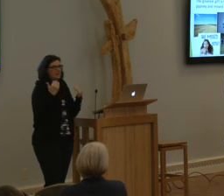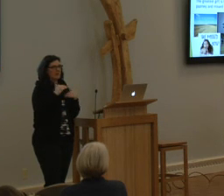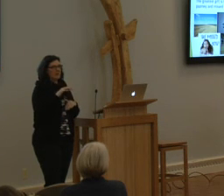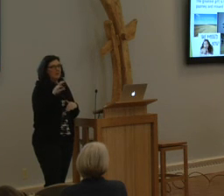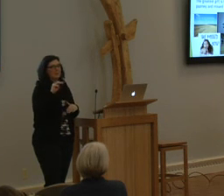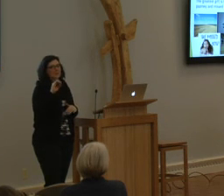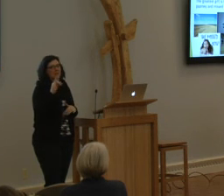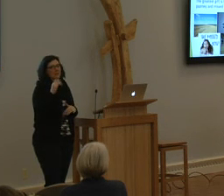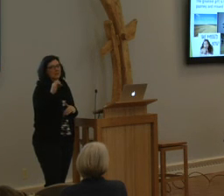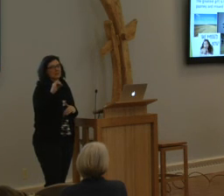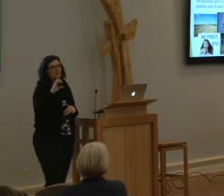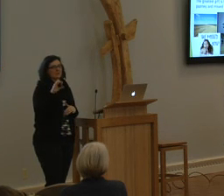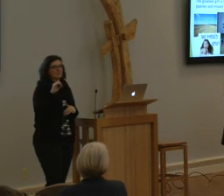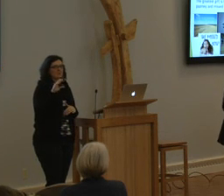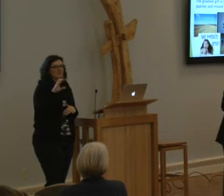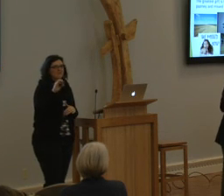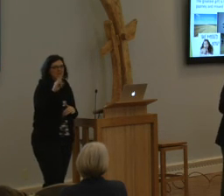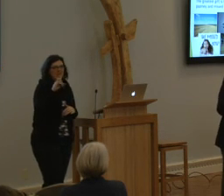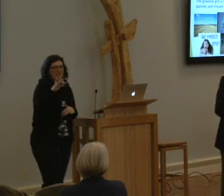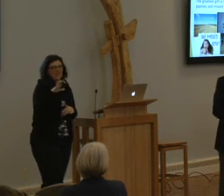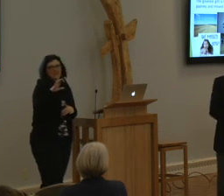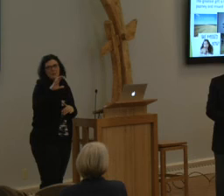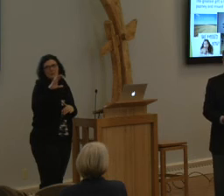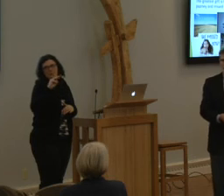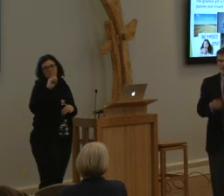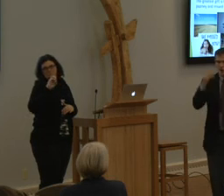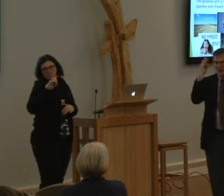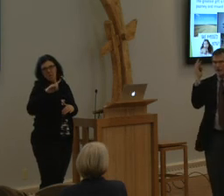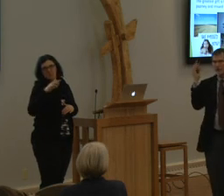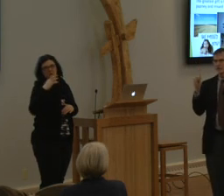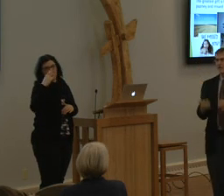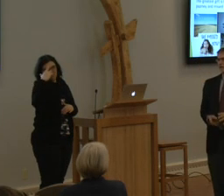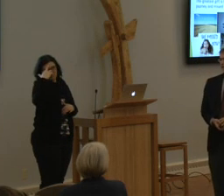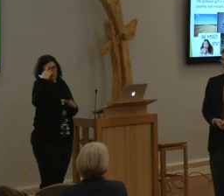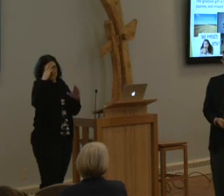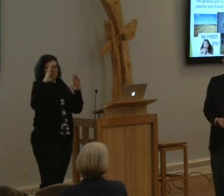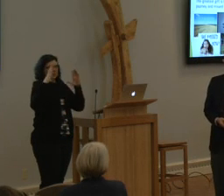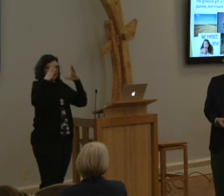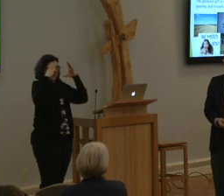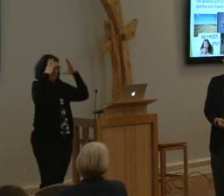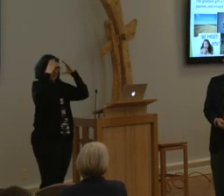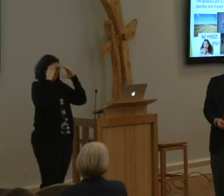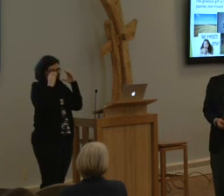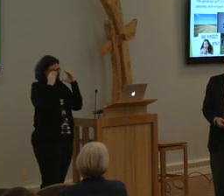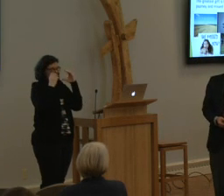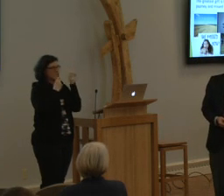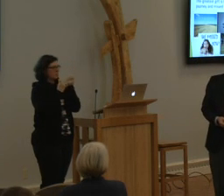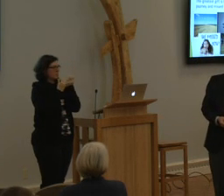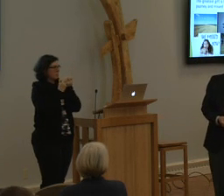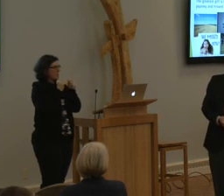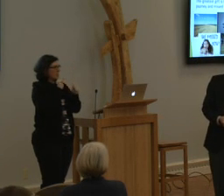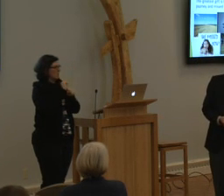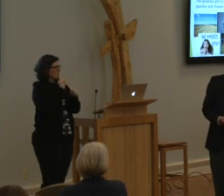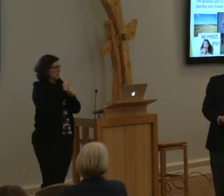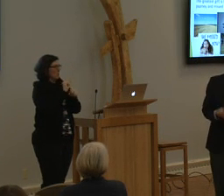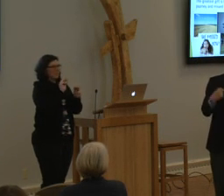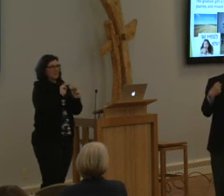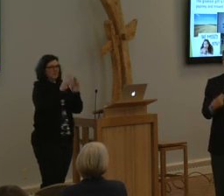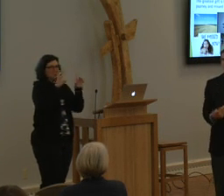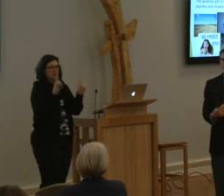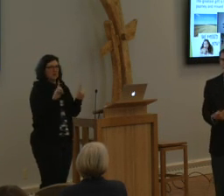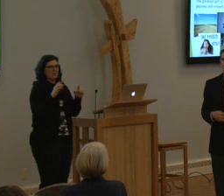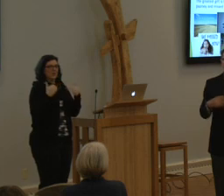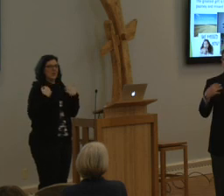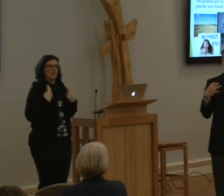microcephalic, moderately retarded in those days. Small head. She had been in supported employment at McDonald's. She